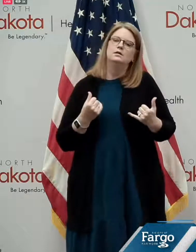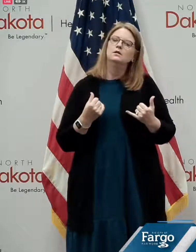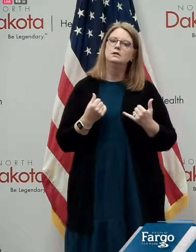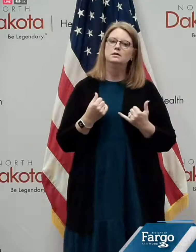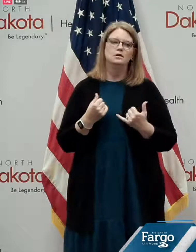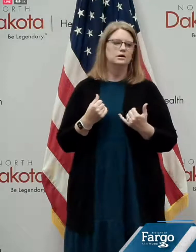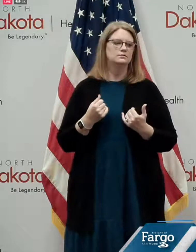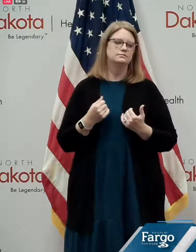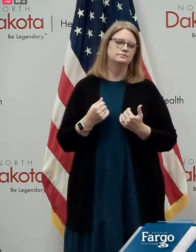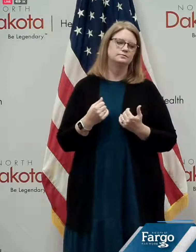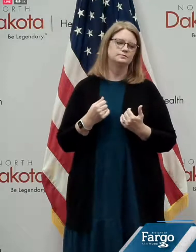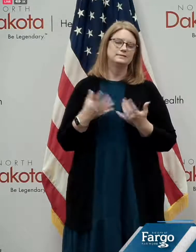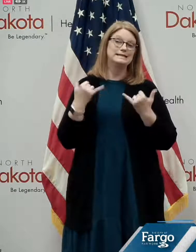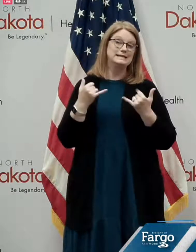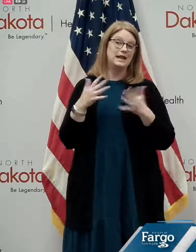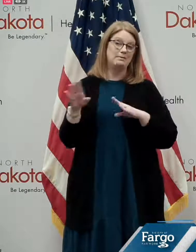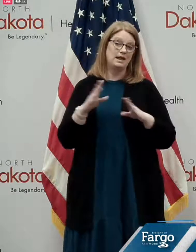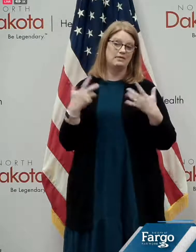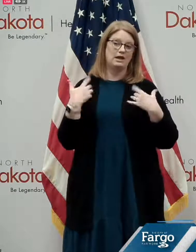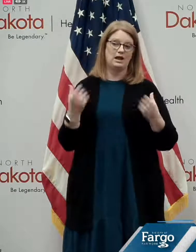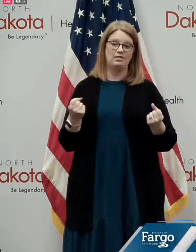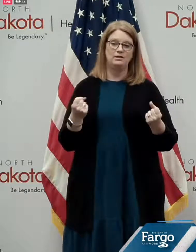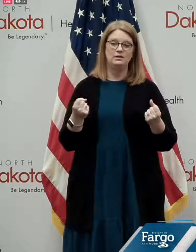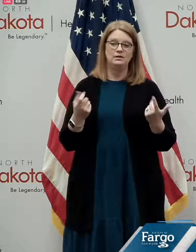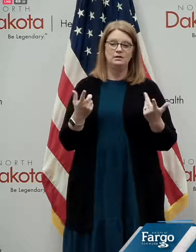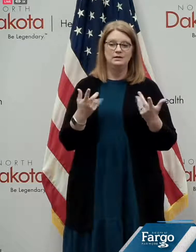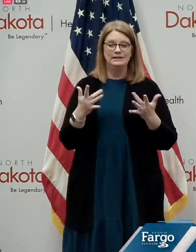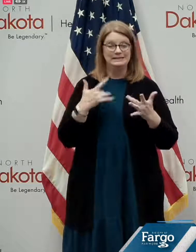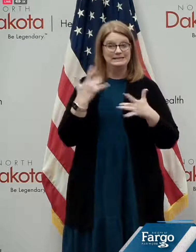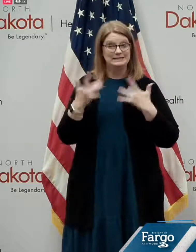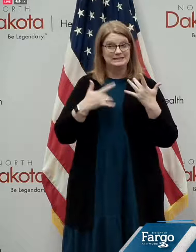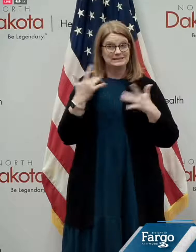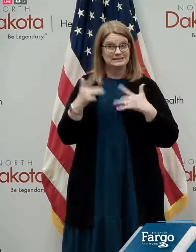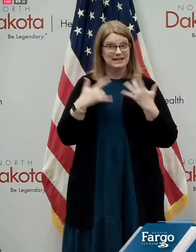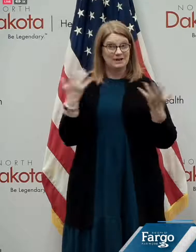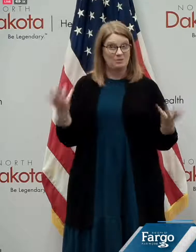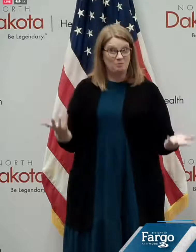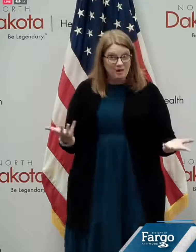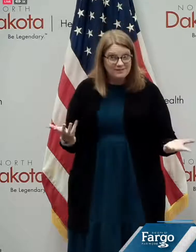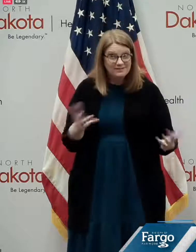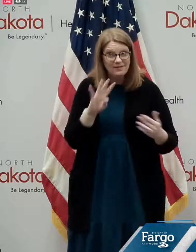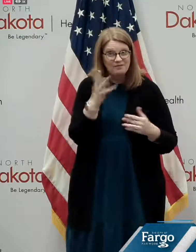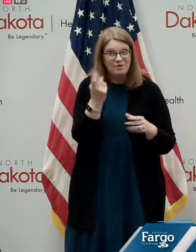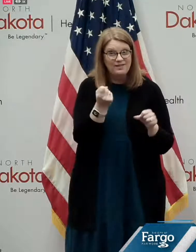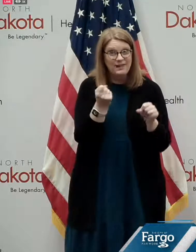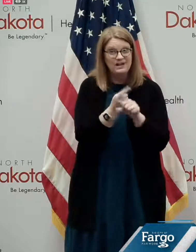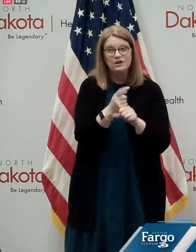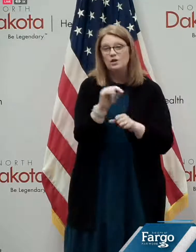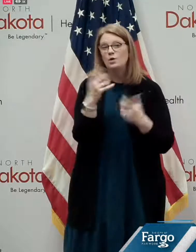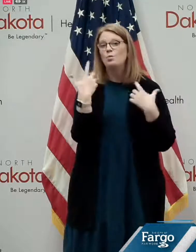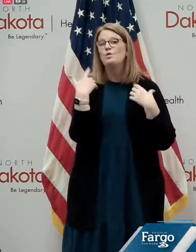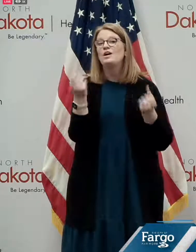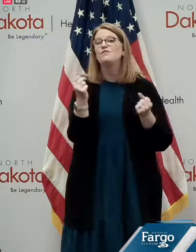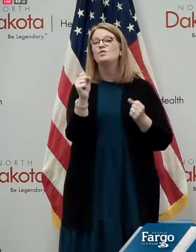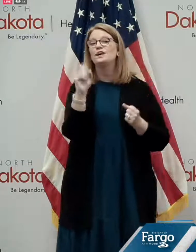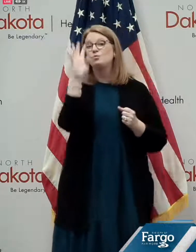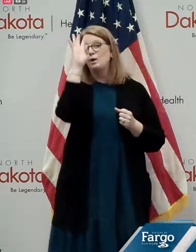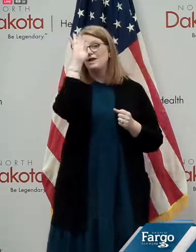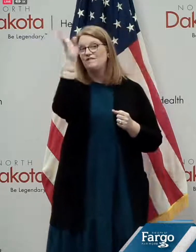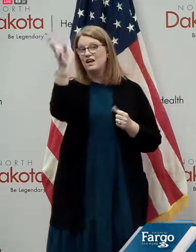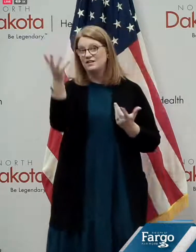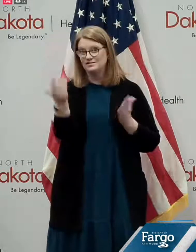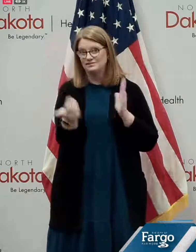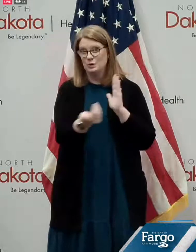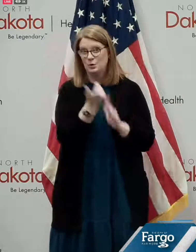today, behavioral health update is we're excited to share that the 4th annual Recovery Reinvented, which is an